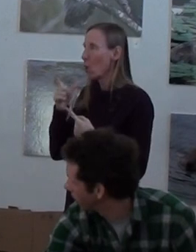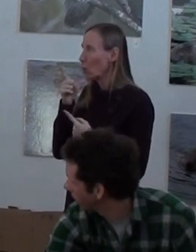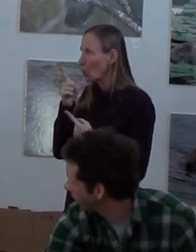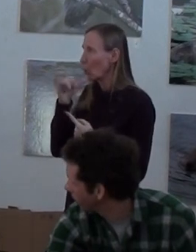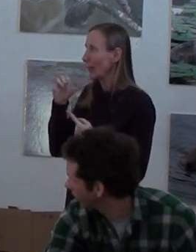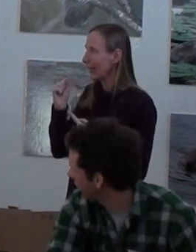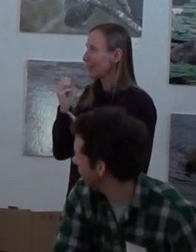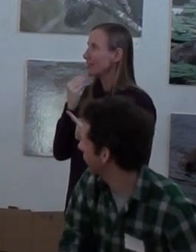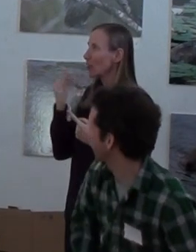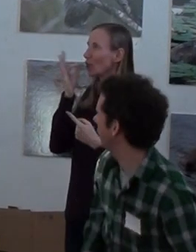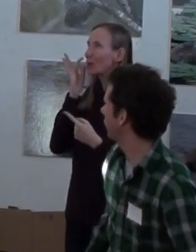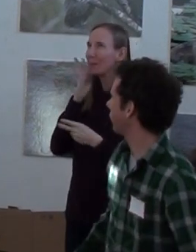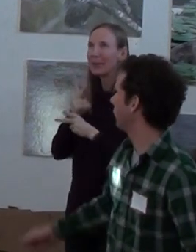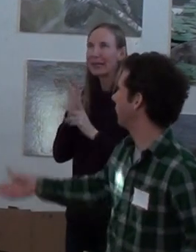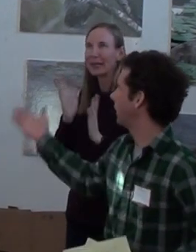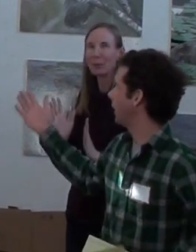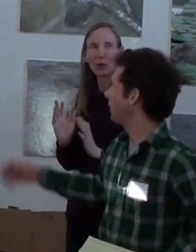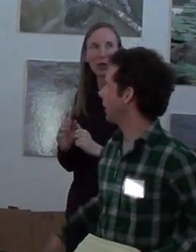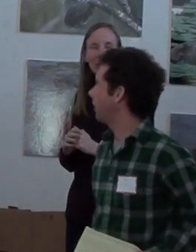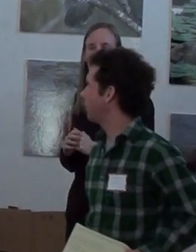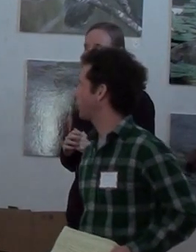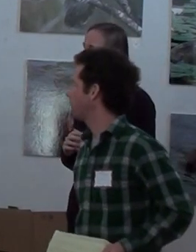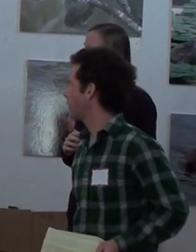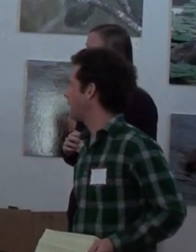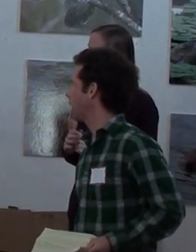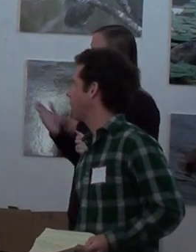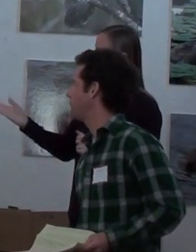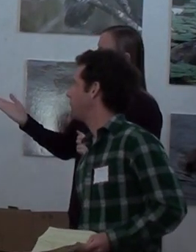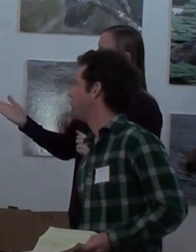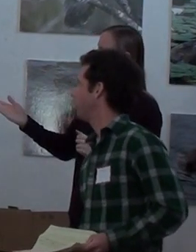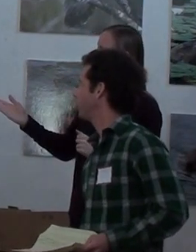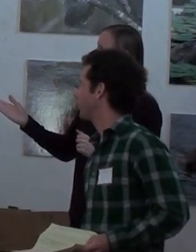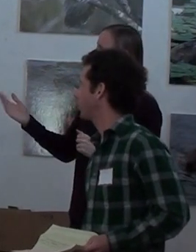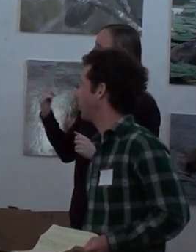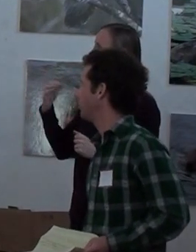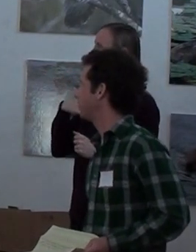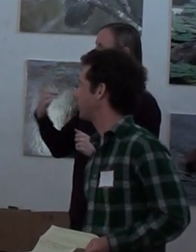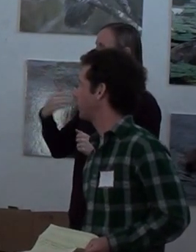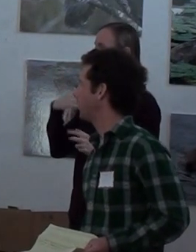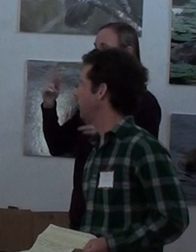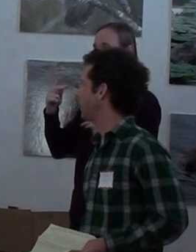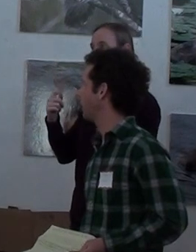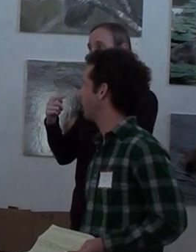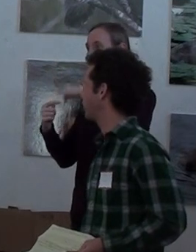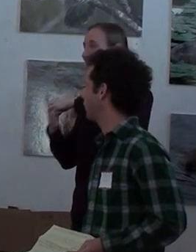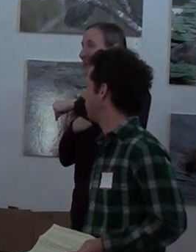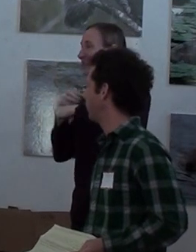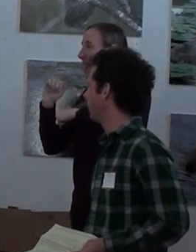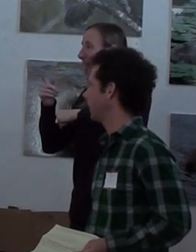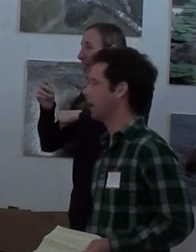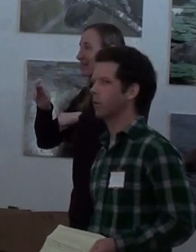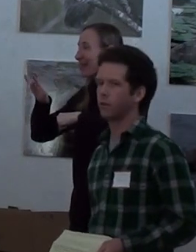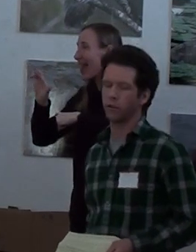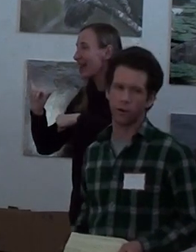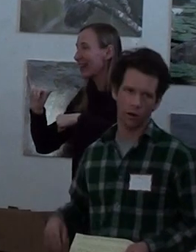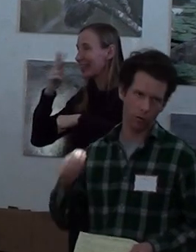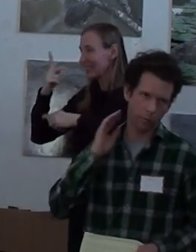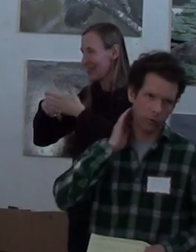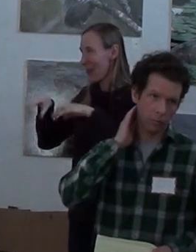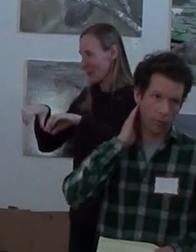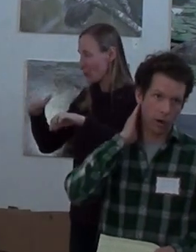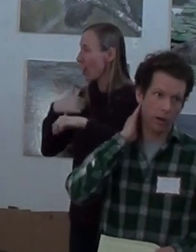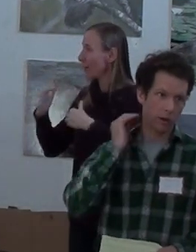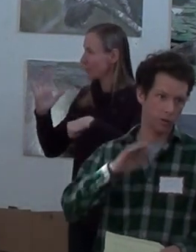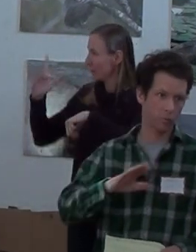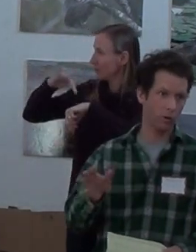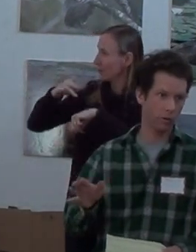kind of roll through. So I always like to have people come to the apiary and see what I'm doing. I went to visit Kirk